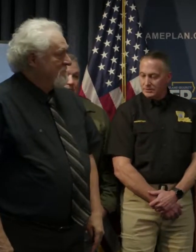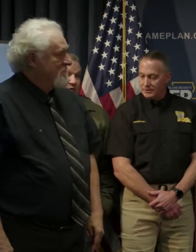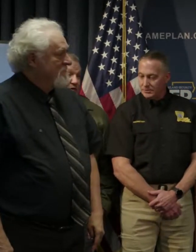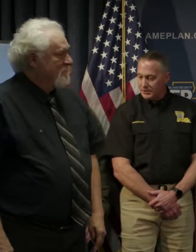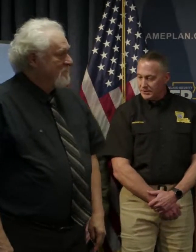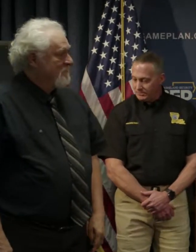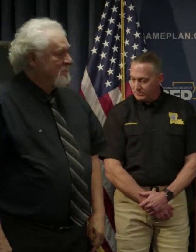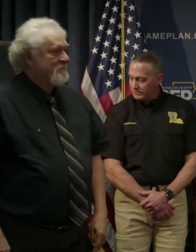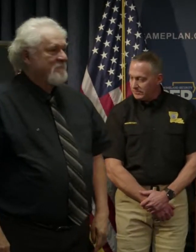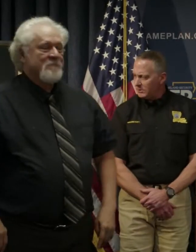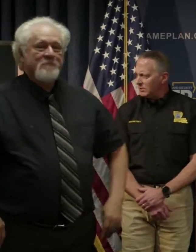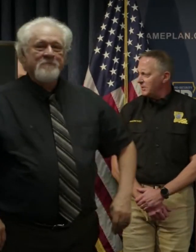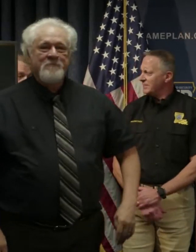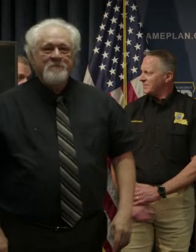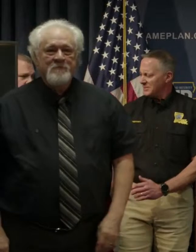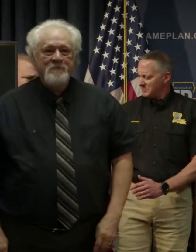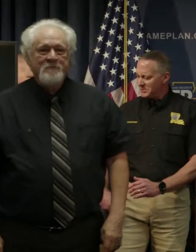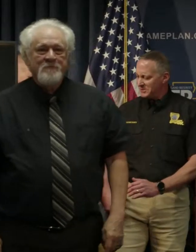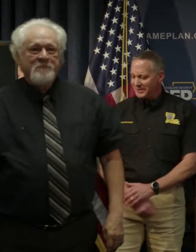Jay. Okay.